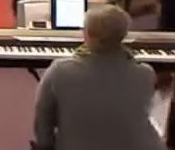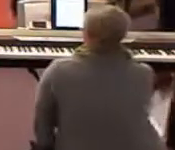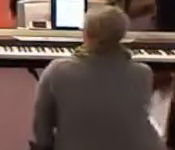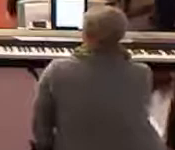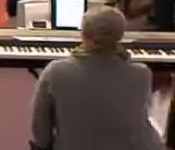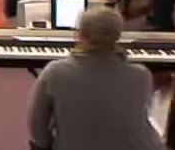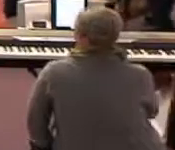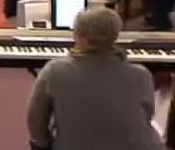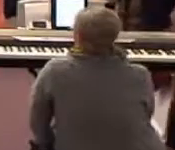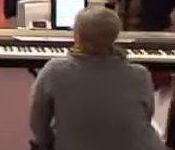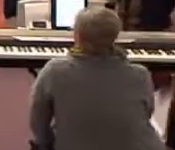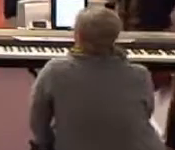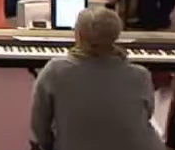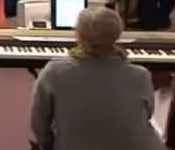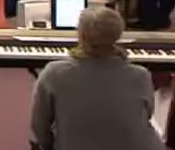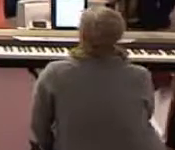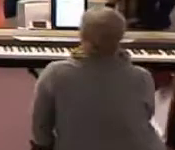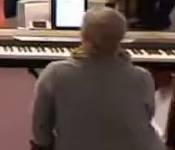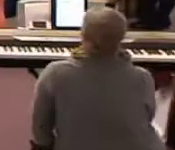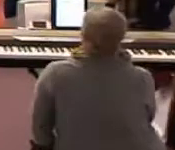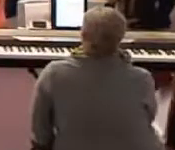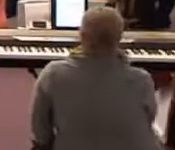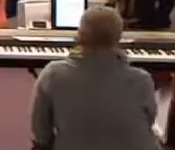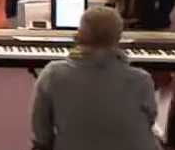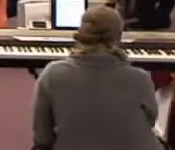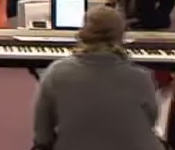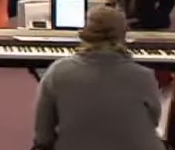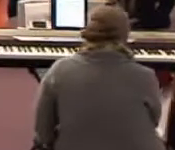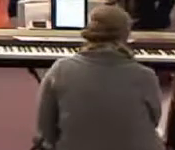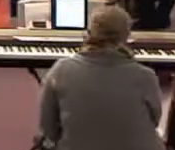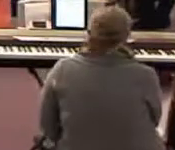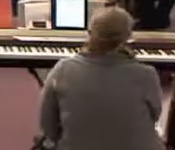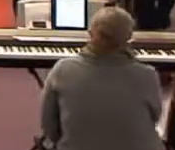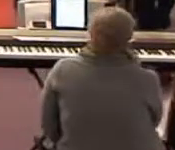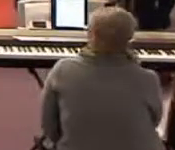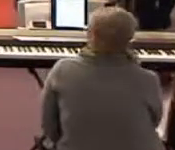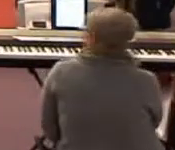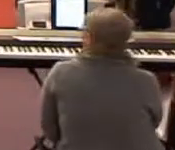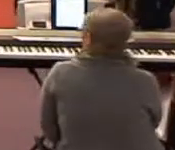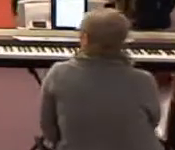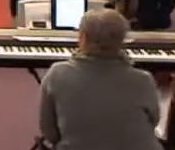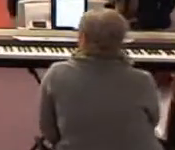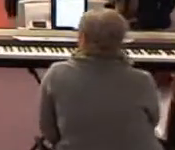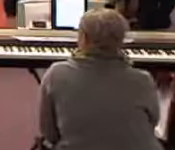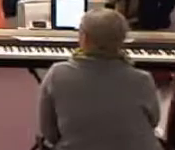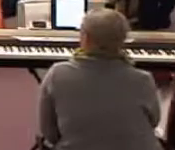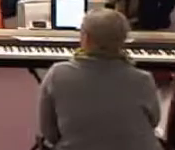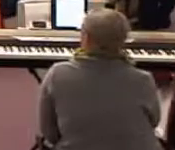Amen. This is important. Amen. Amen. Amen.